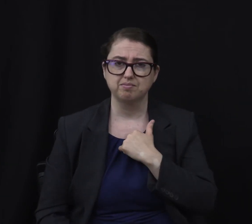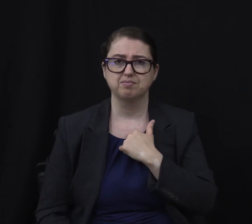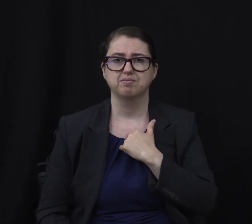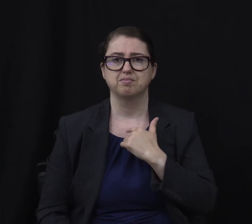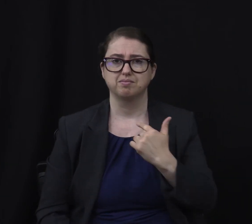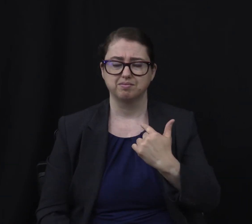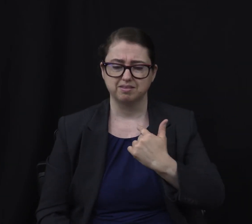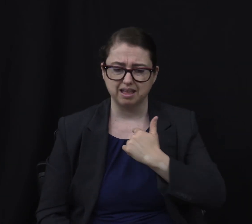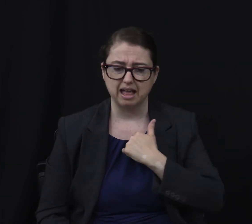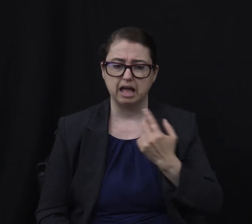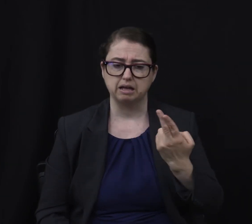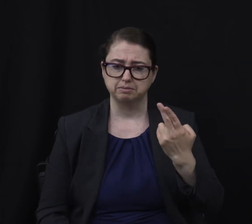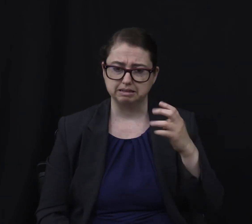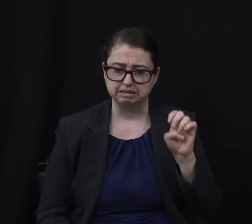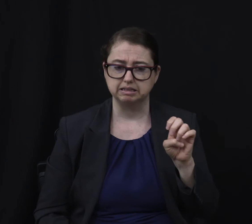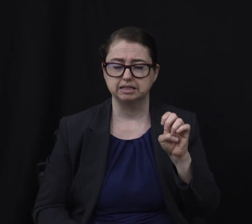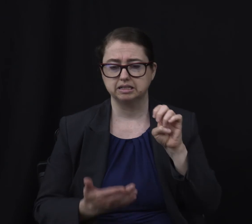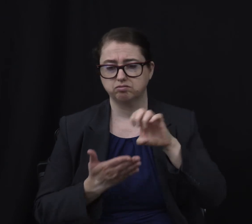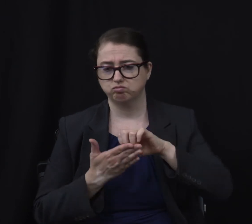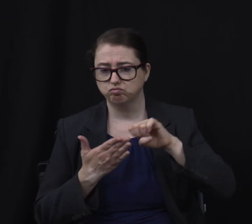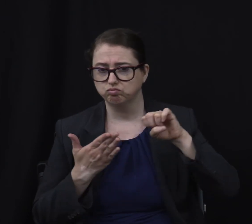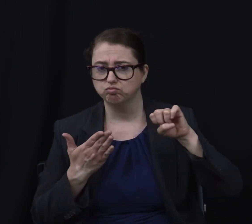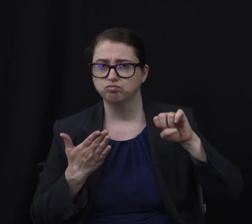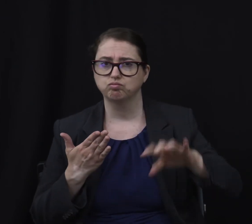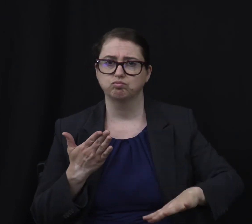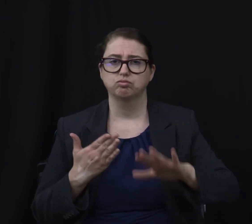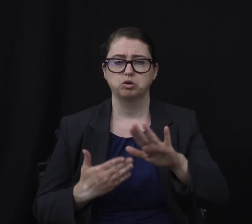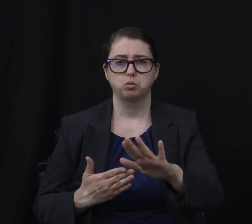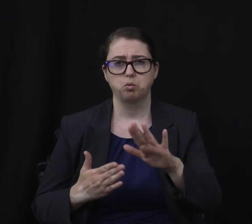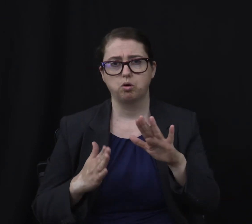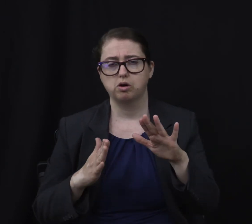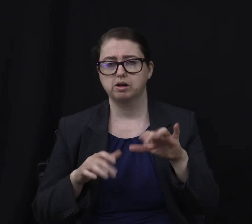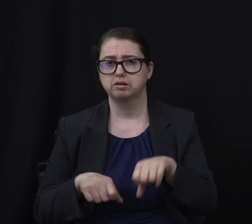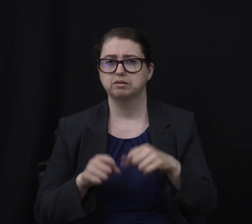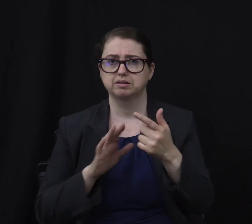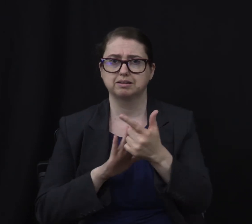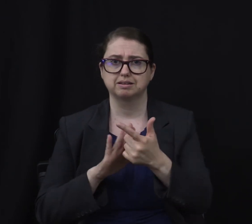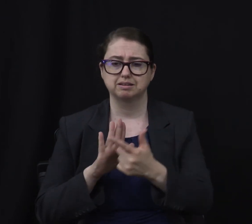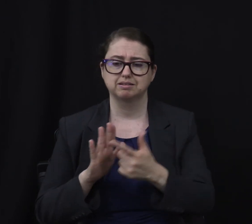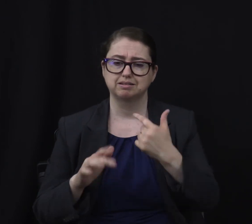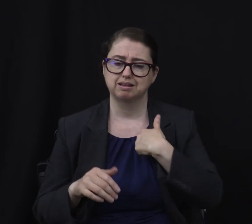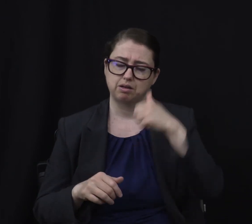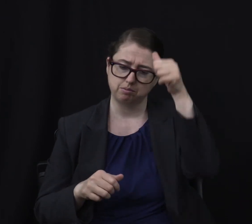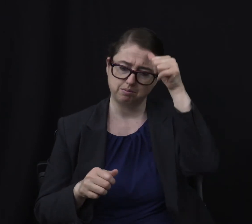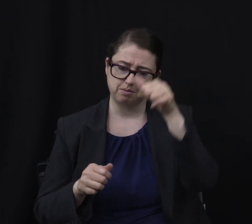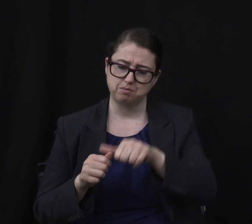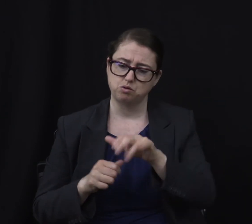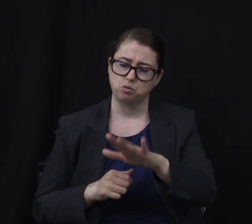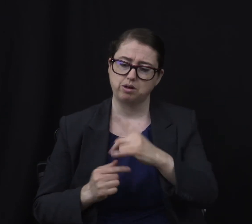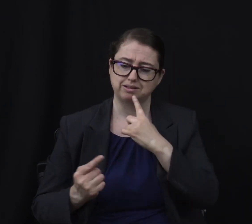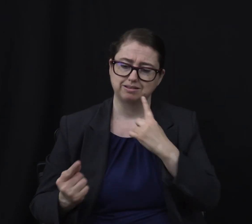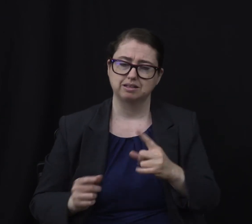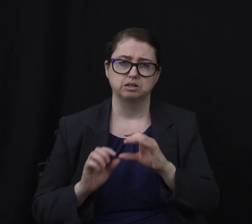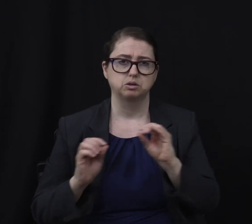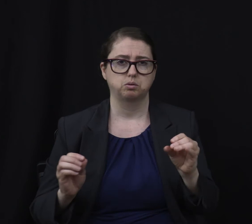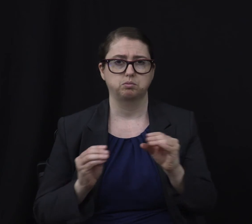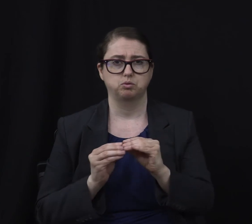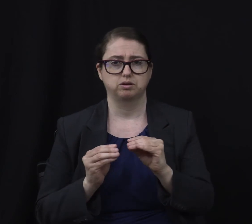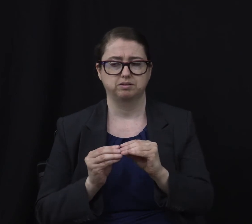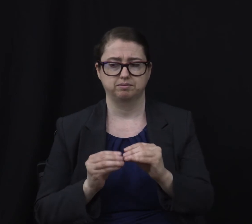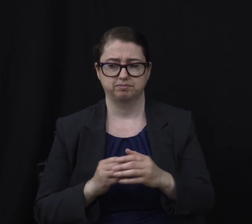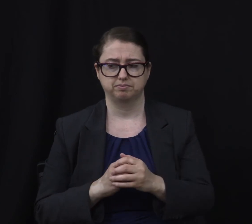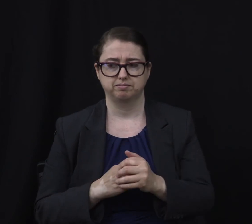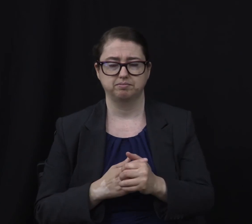that blotteth out thy transgressions, and I will remember your sins no more." Now, are you